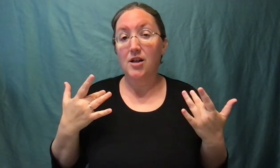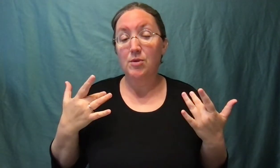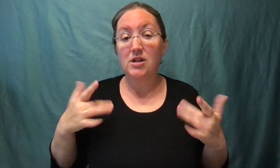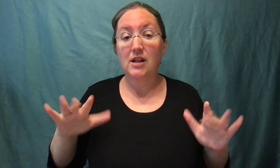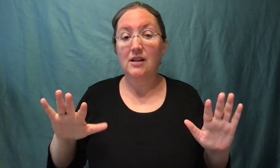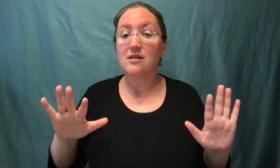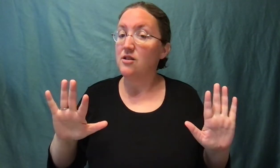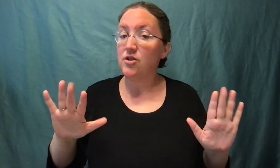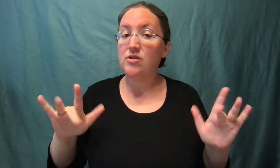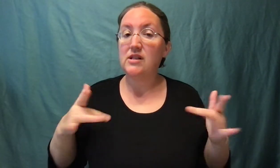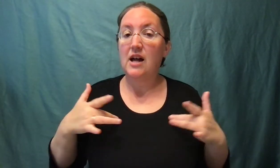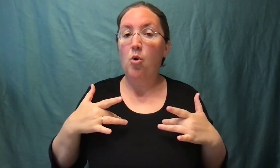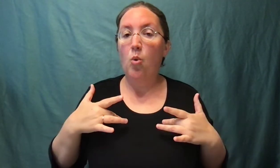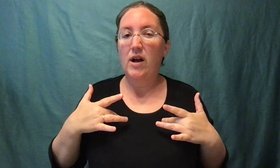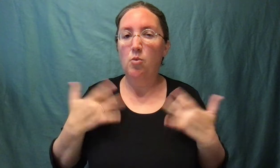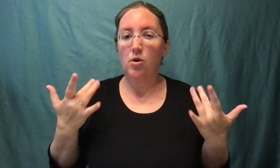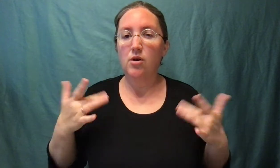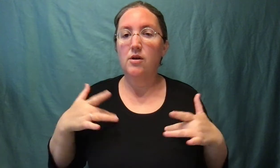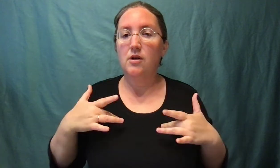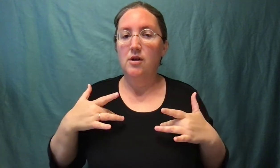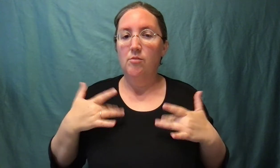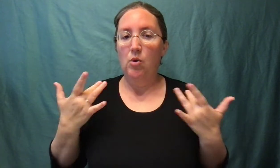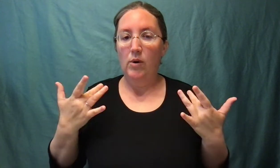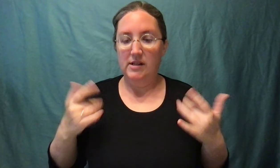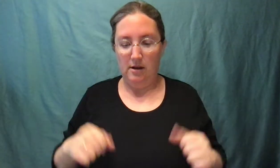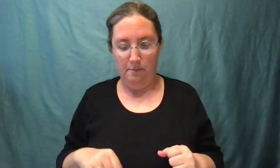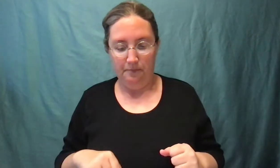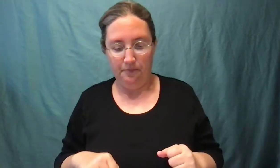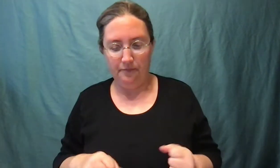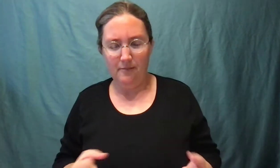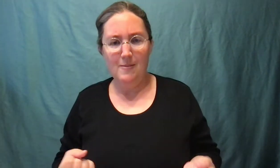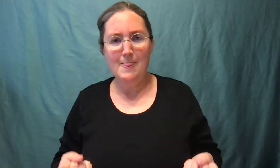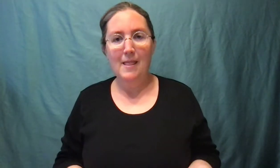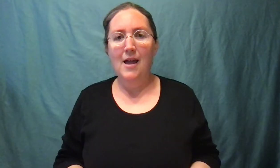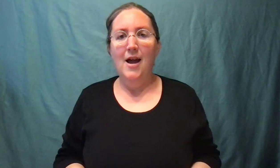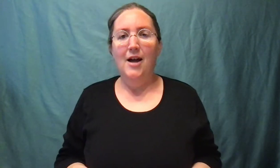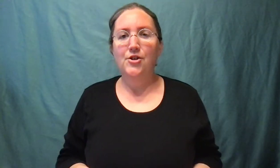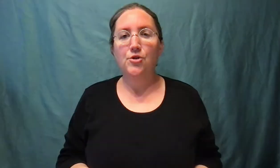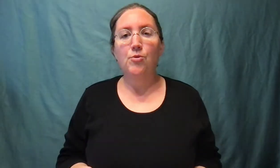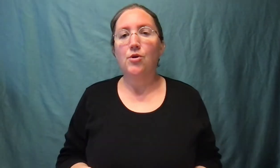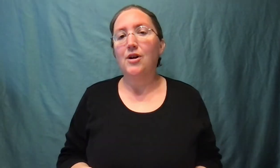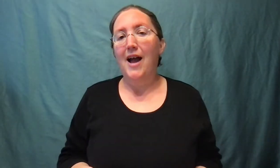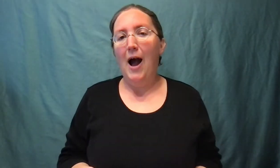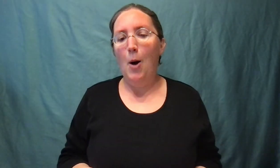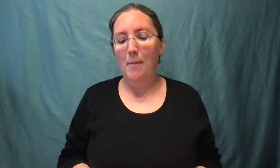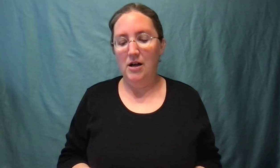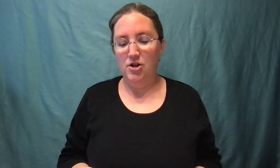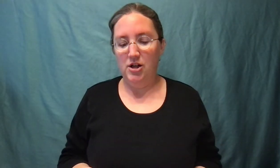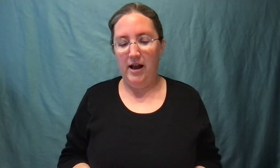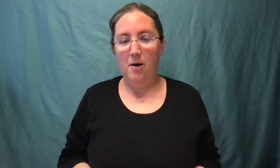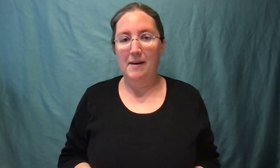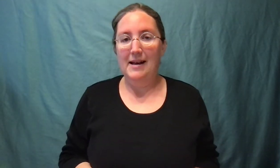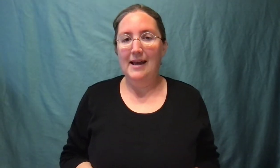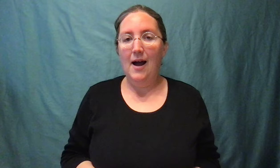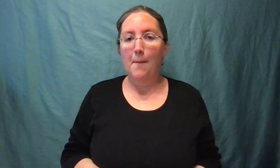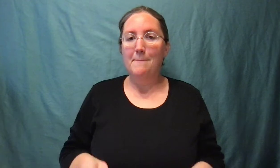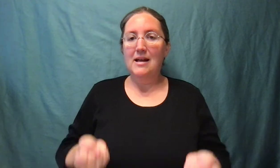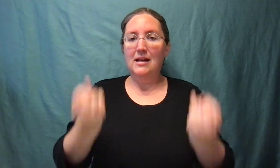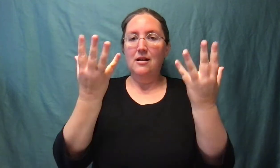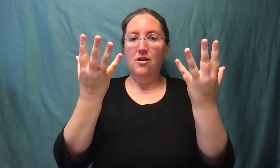expression like this, still used as that what word, but what's up? And 2 more. How much and how many. How many